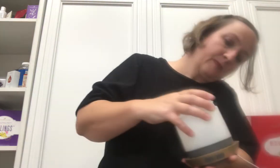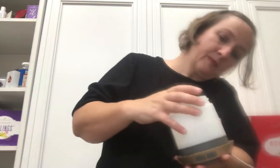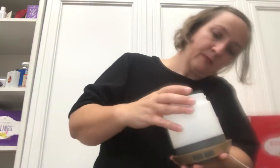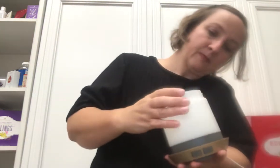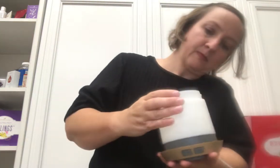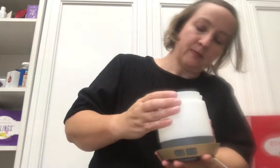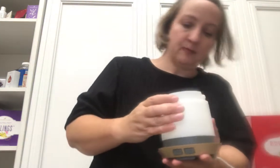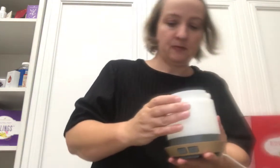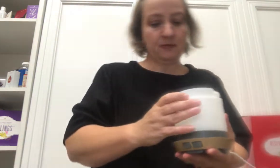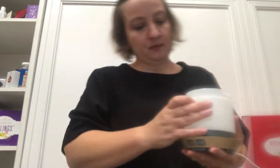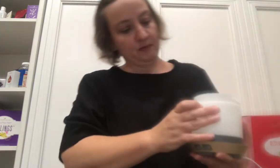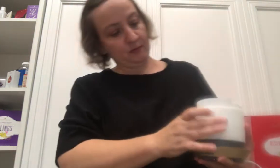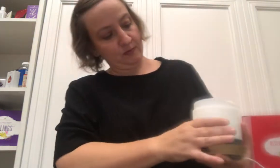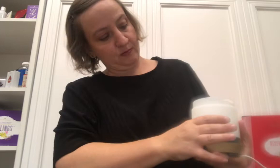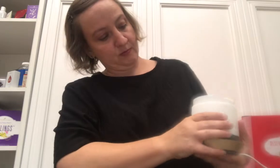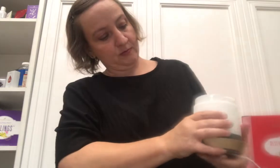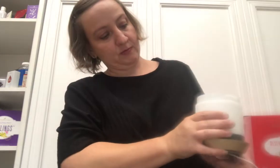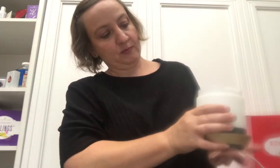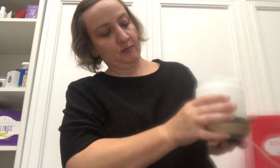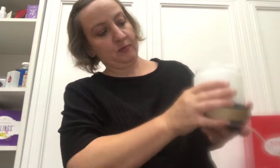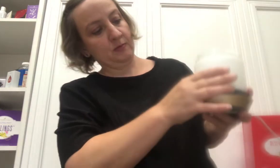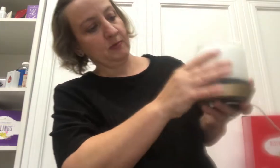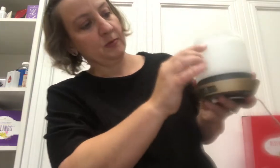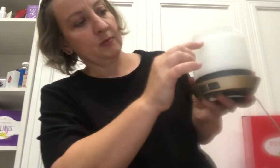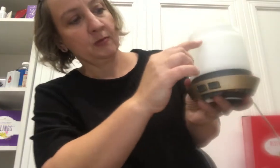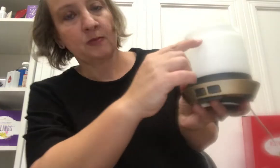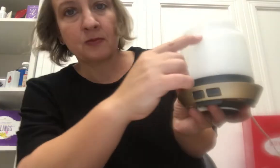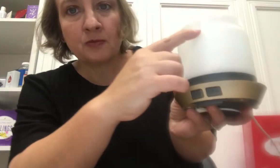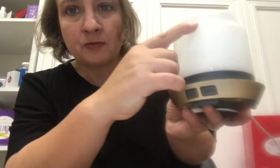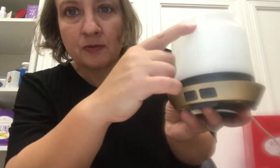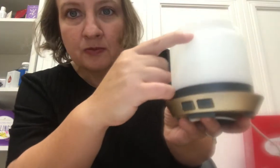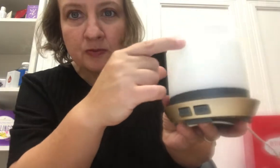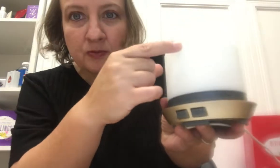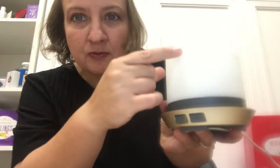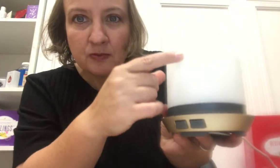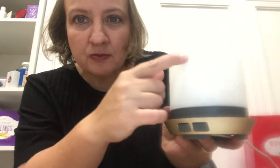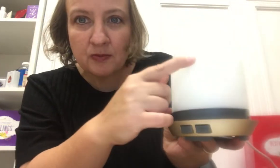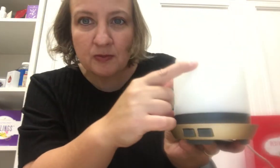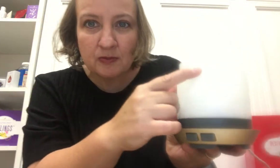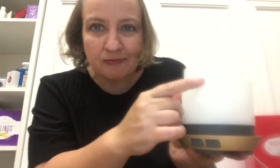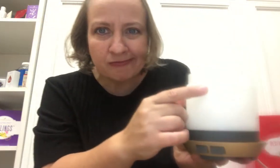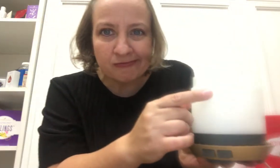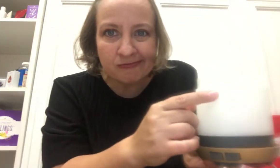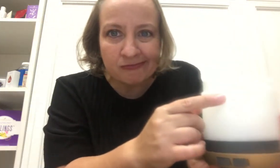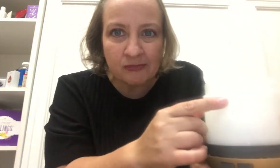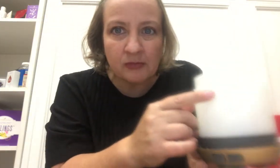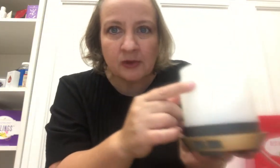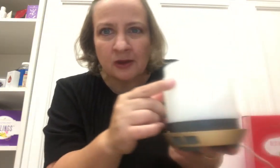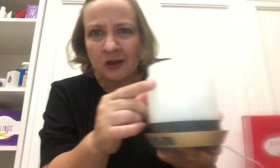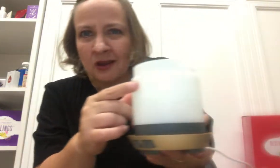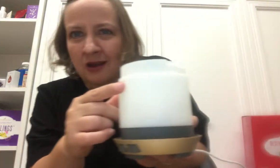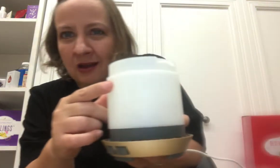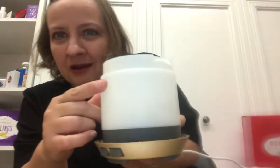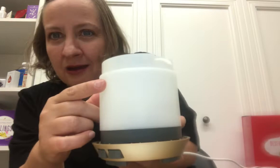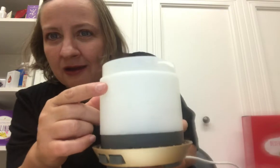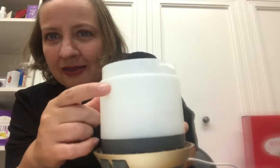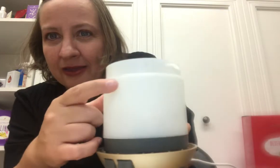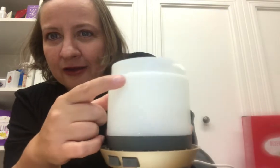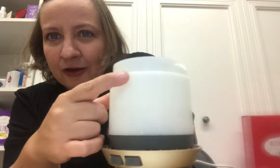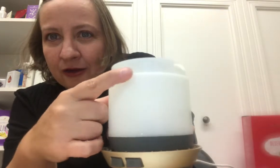matches up with this little half circle here. There's a little half circle on the diffuser base.